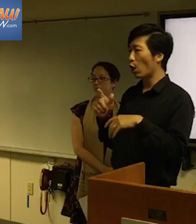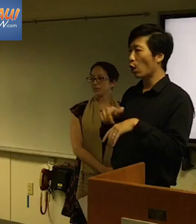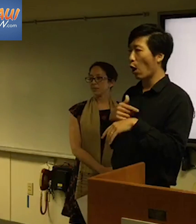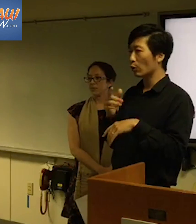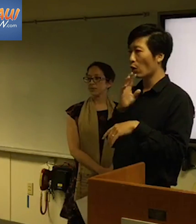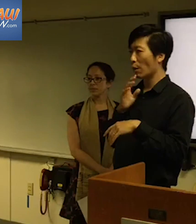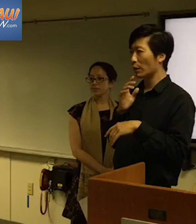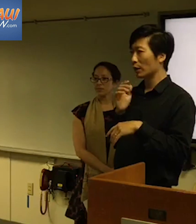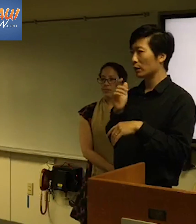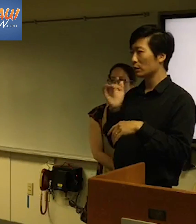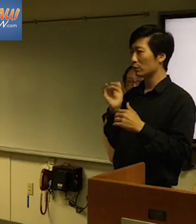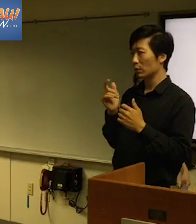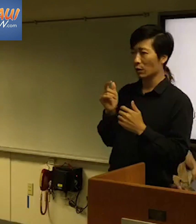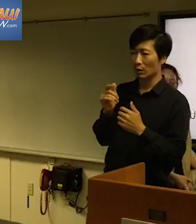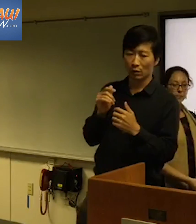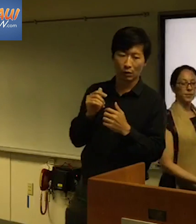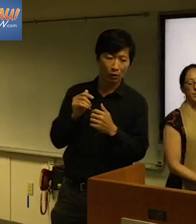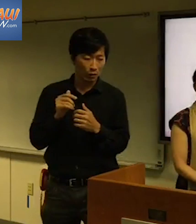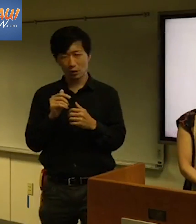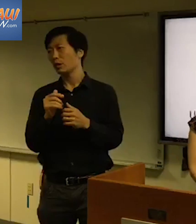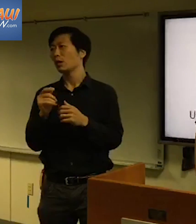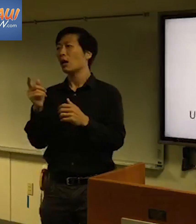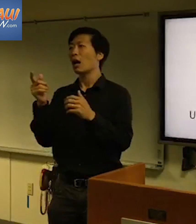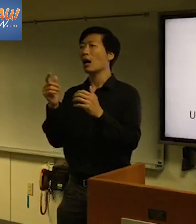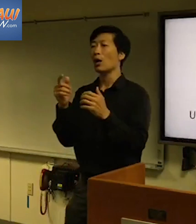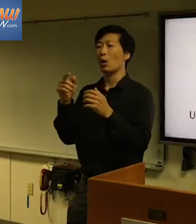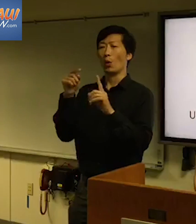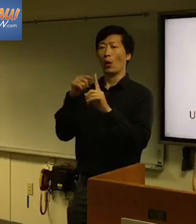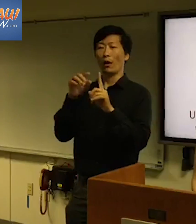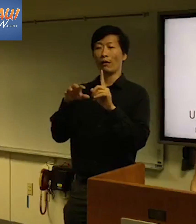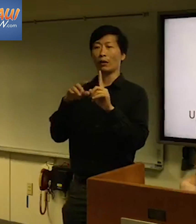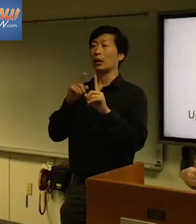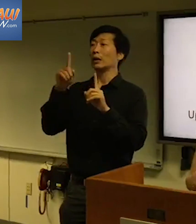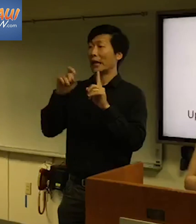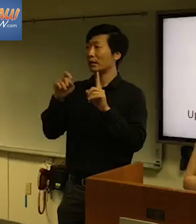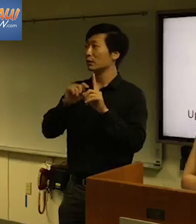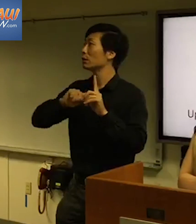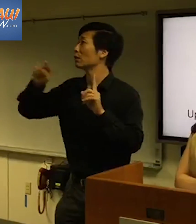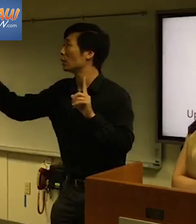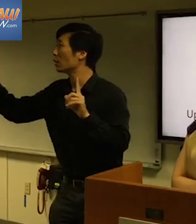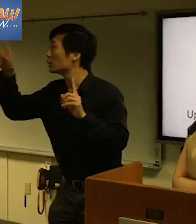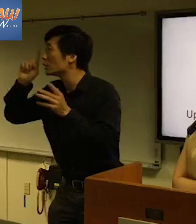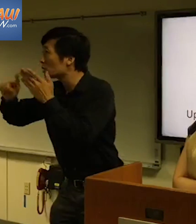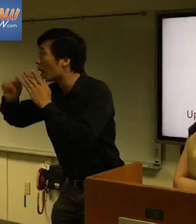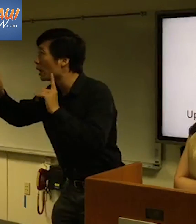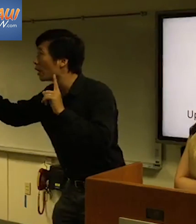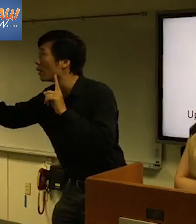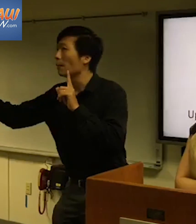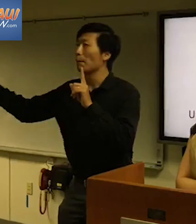problems. That should not be a barrier for anyone who's in a major medical clinic or